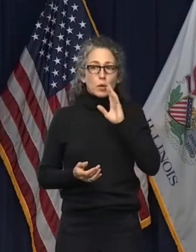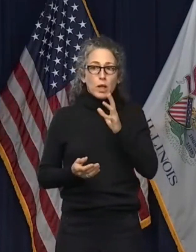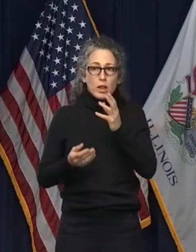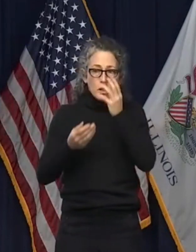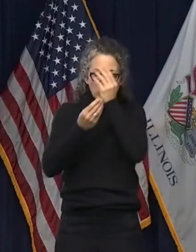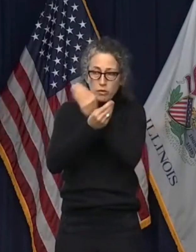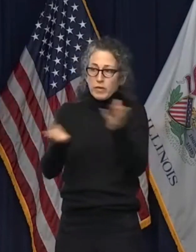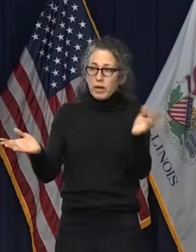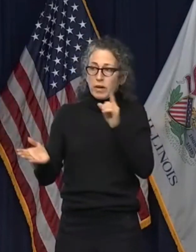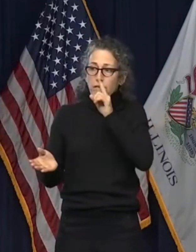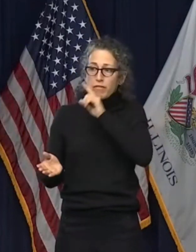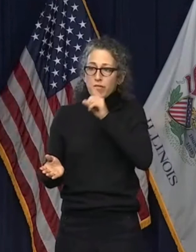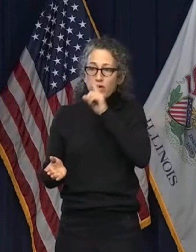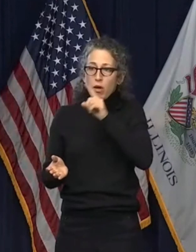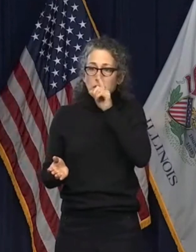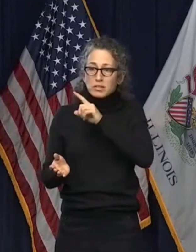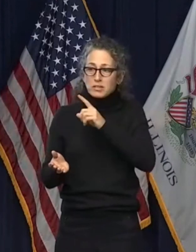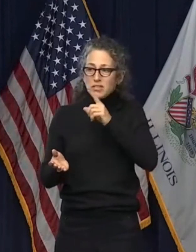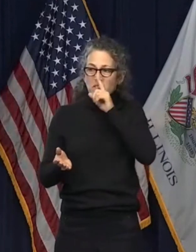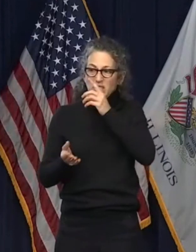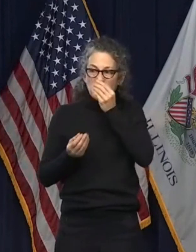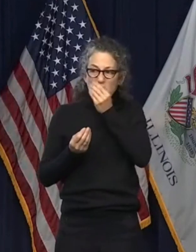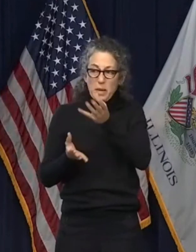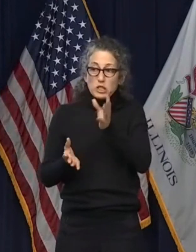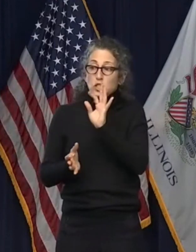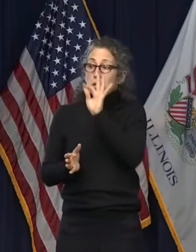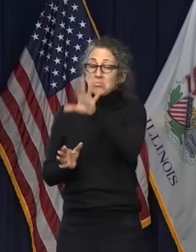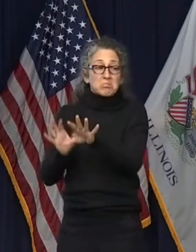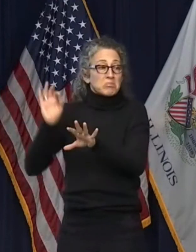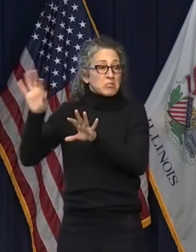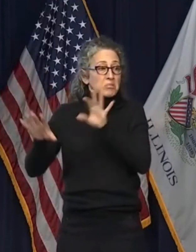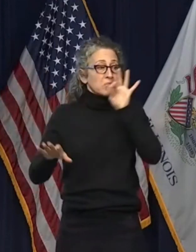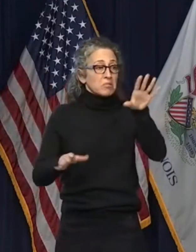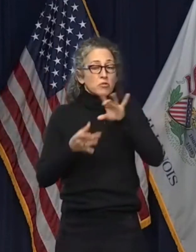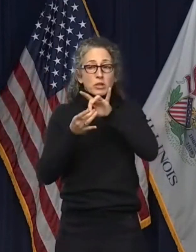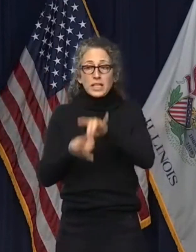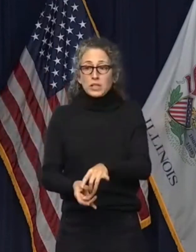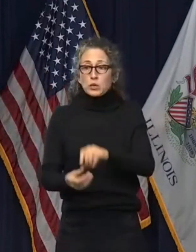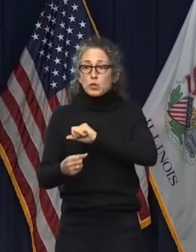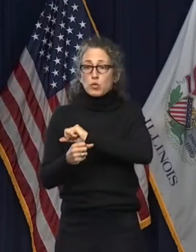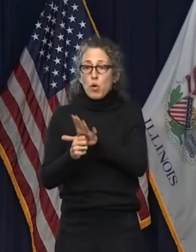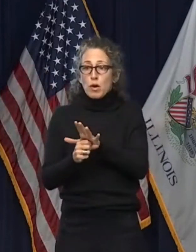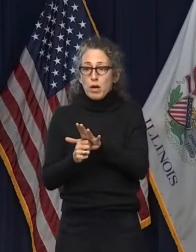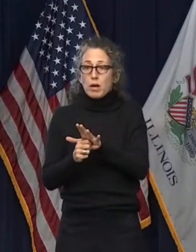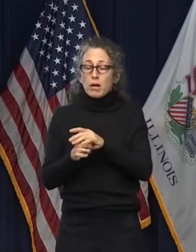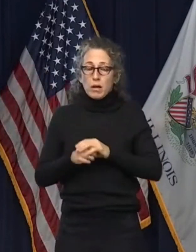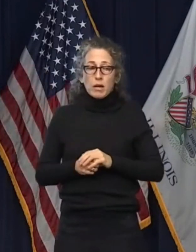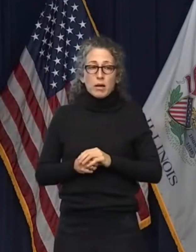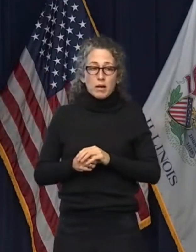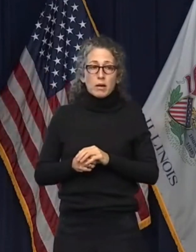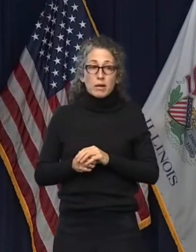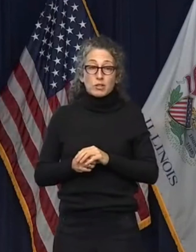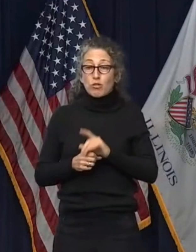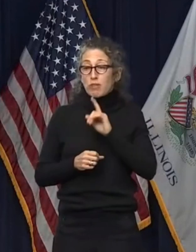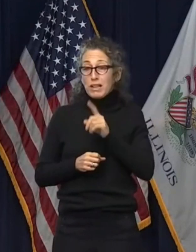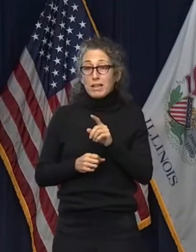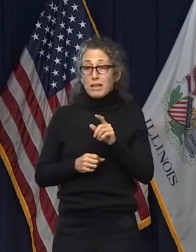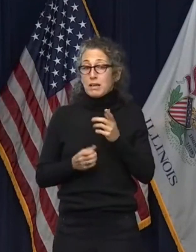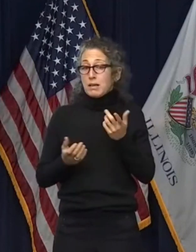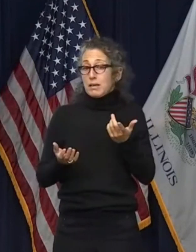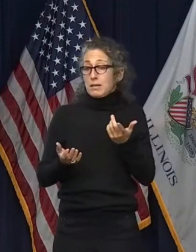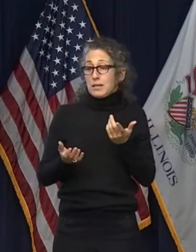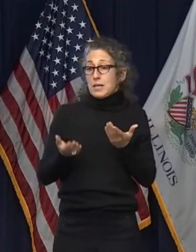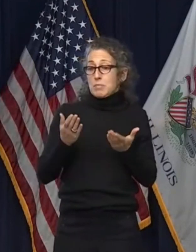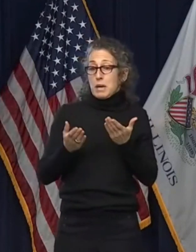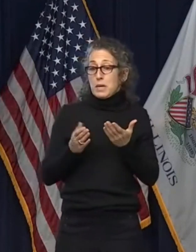of false hoods around coronavirus. So I guess they pre-existed. Maybe they